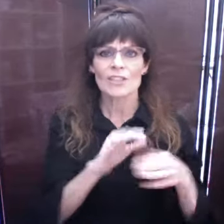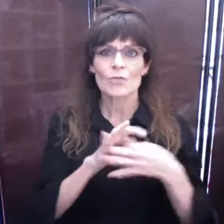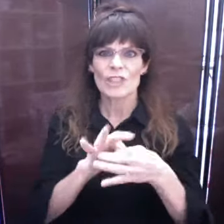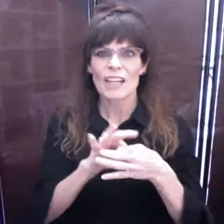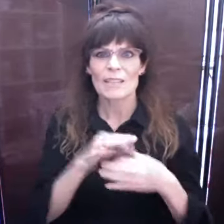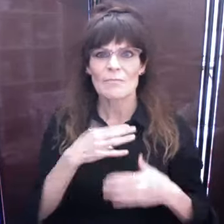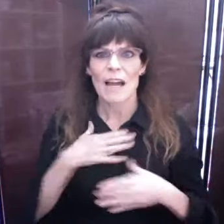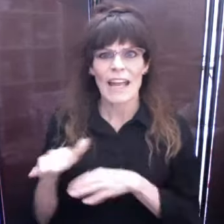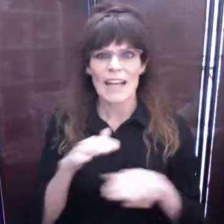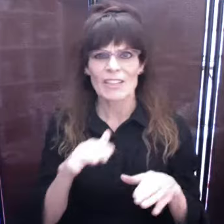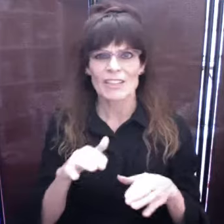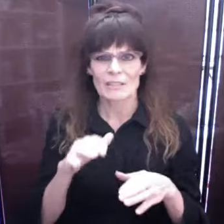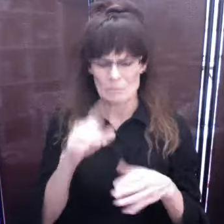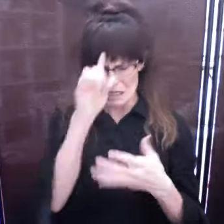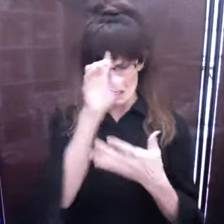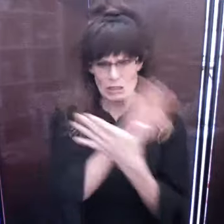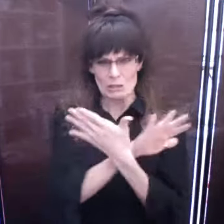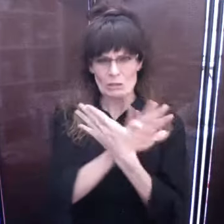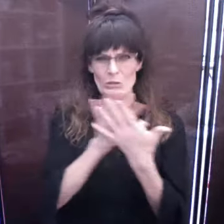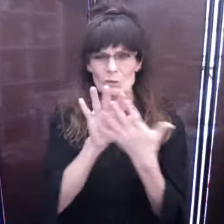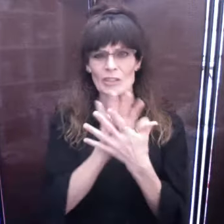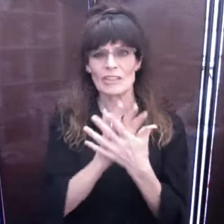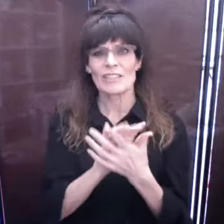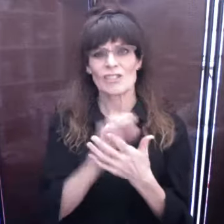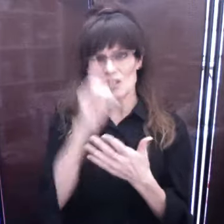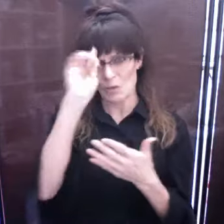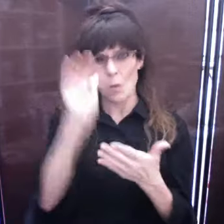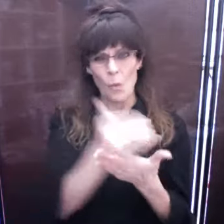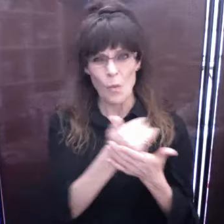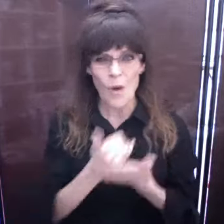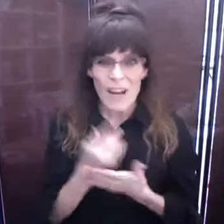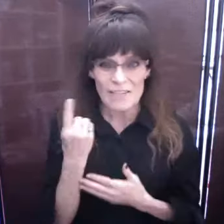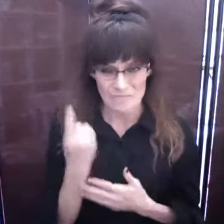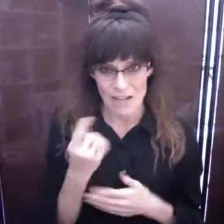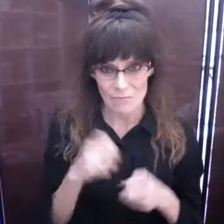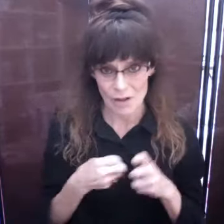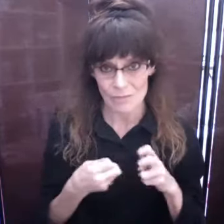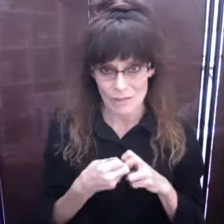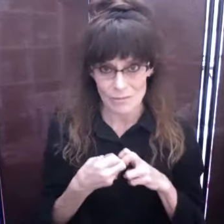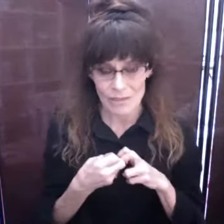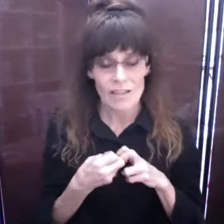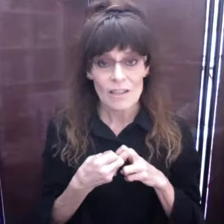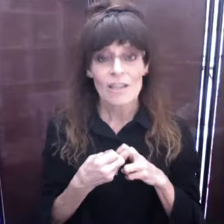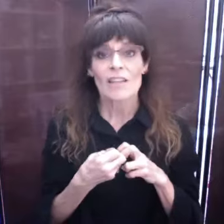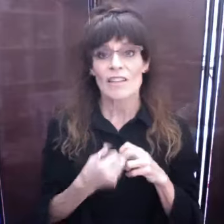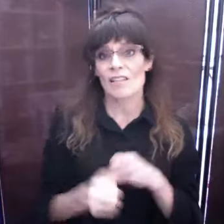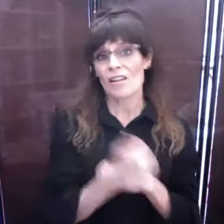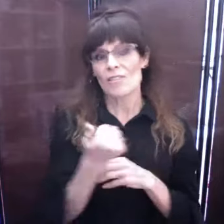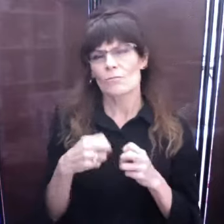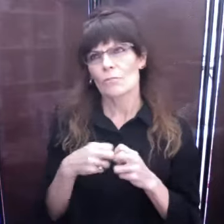delusion. And that's just one of my problems as an alcoholic, right? Because the greater problem, well,